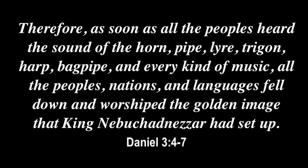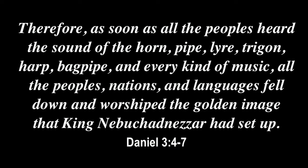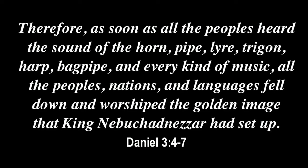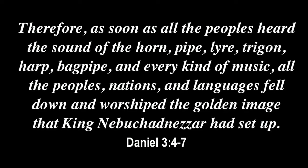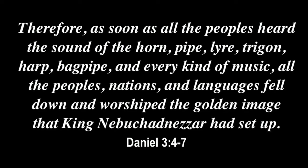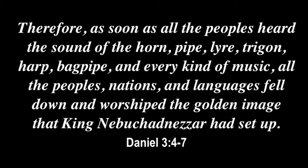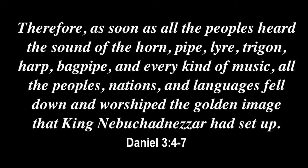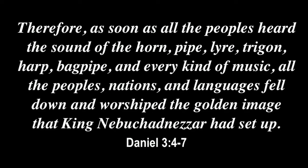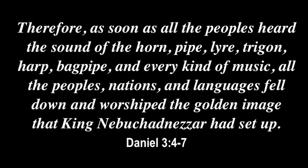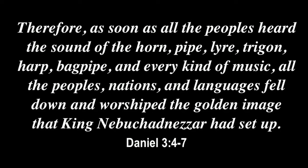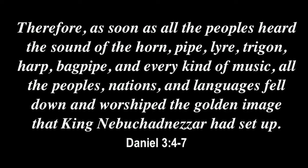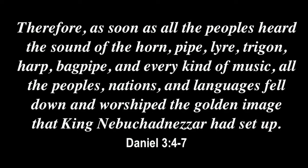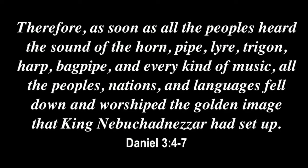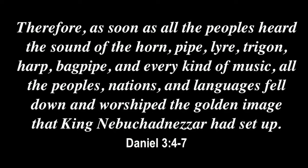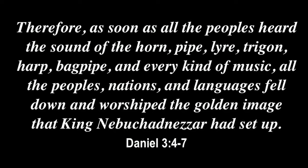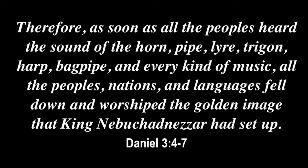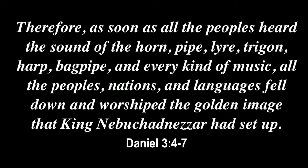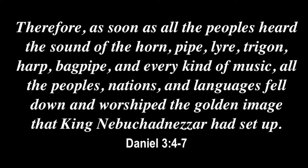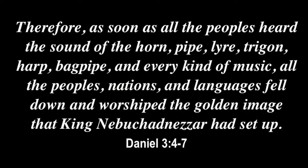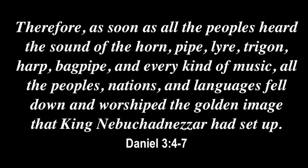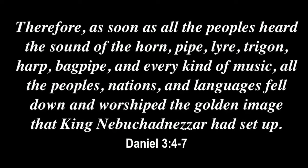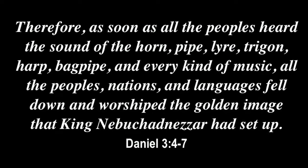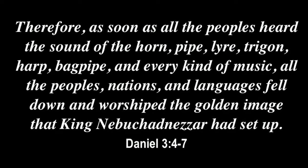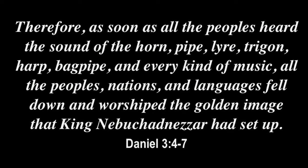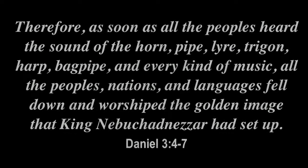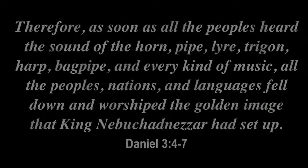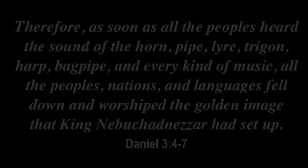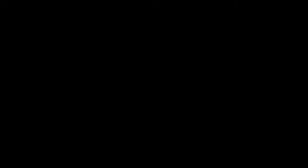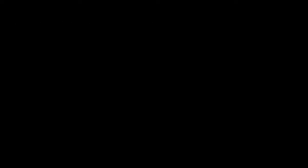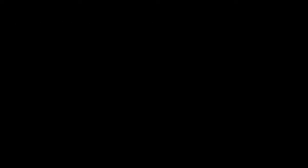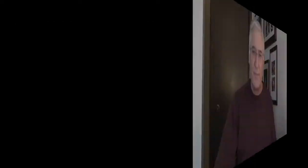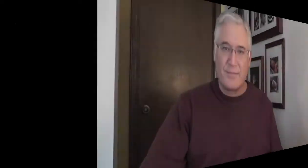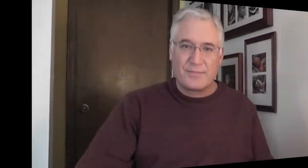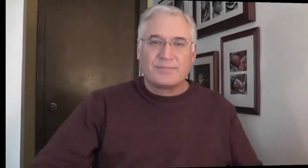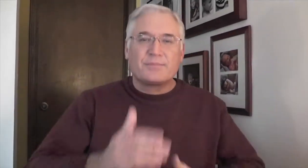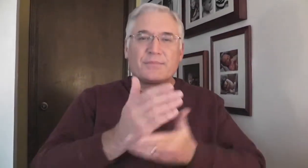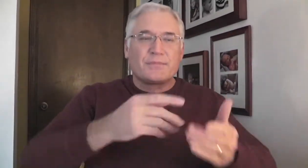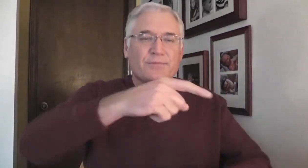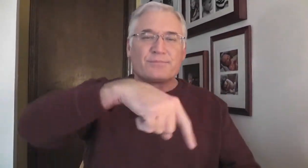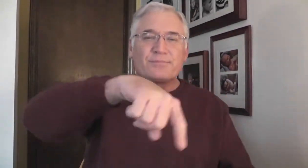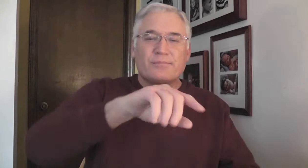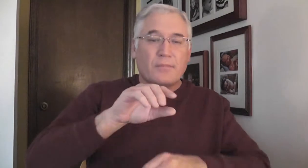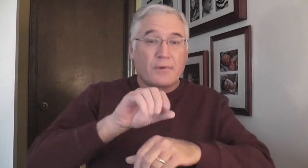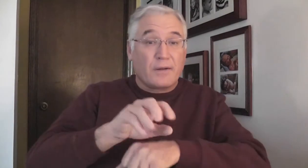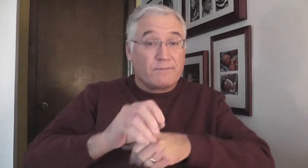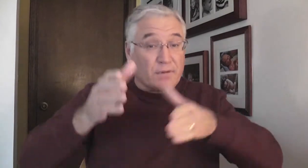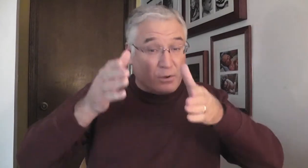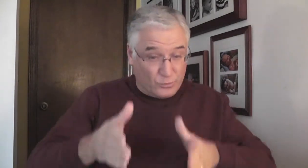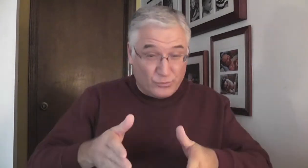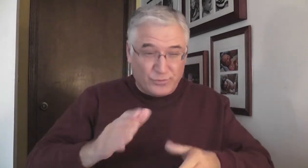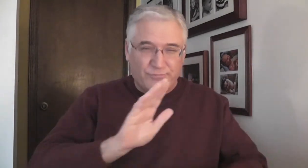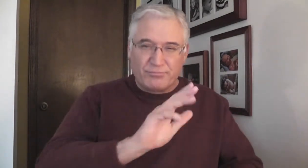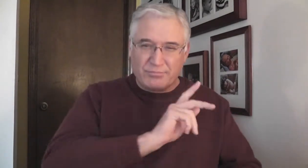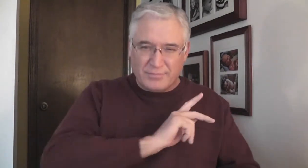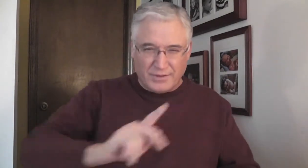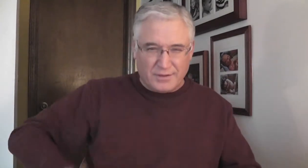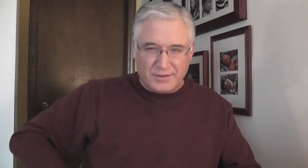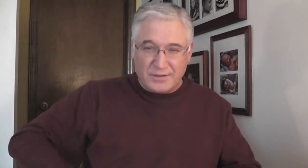and languages fell down and worshipped the golden image that King Nebuchadnezzar had set up. Some of the advisors to